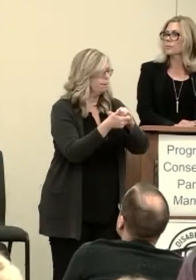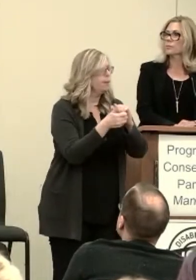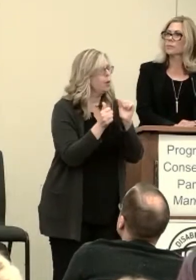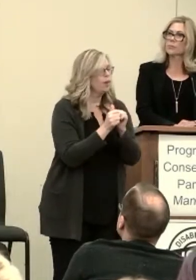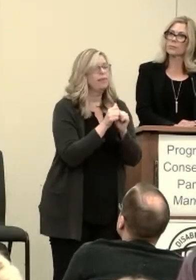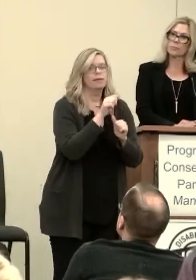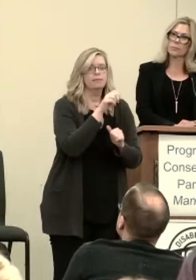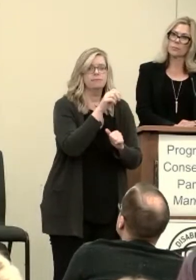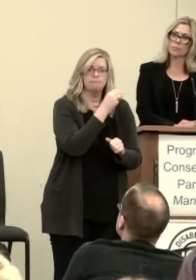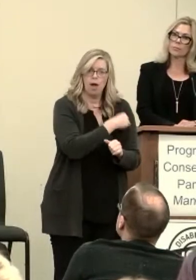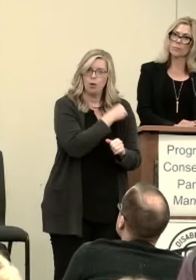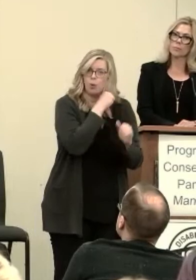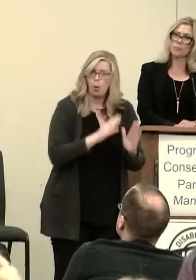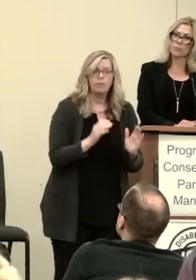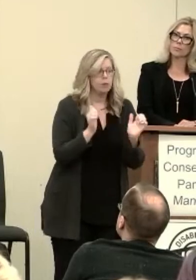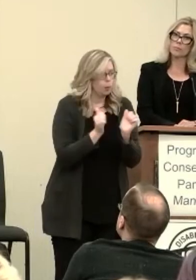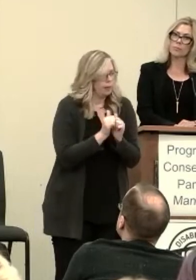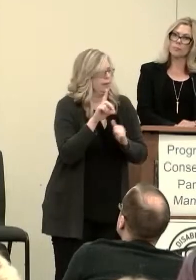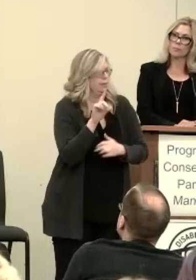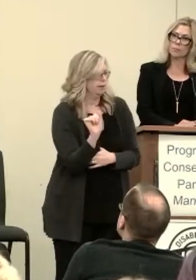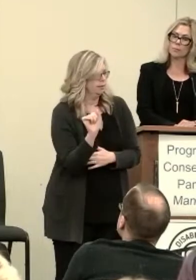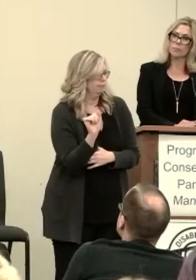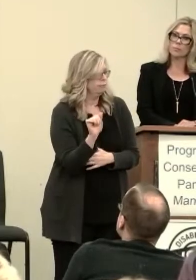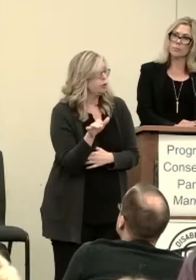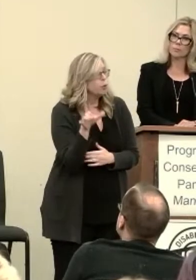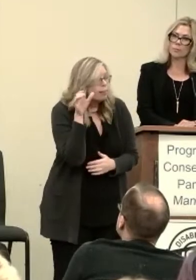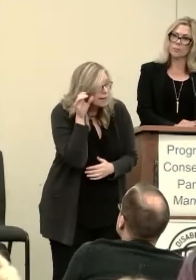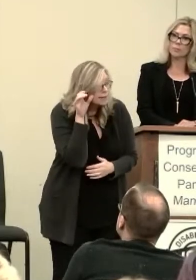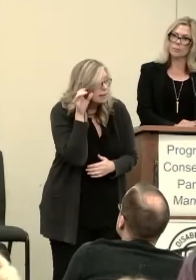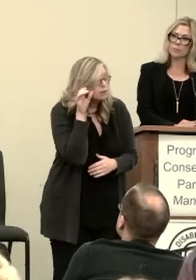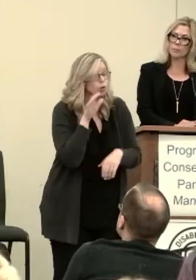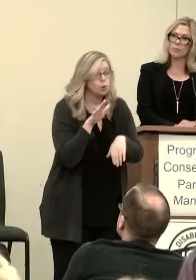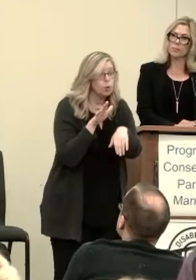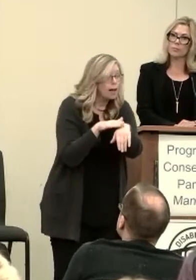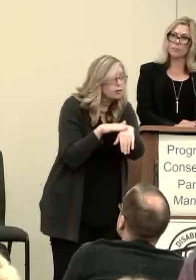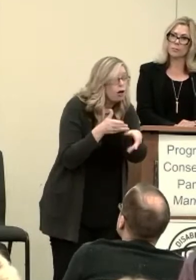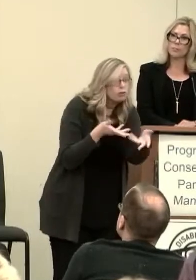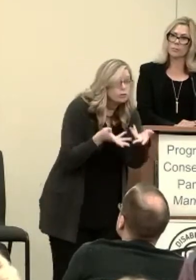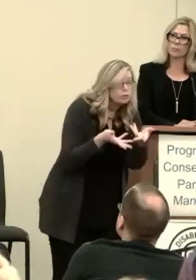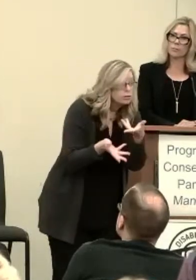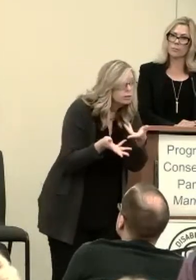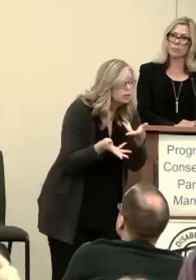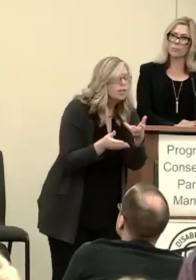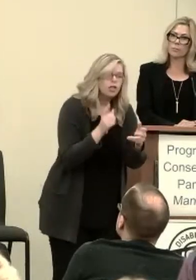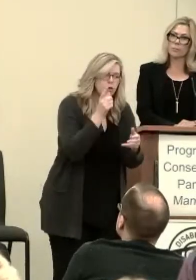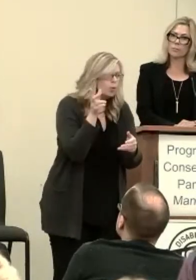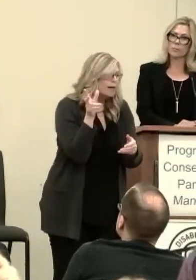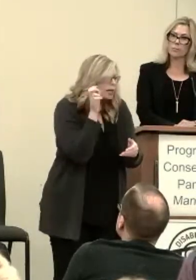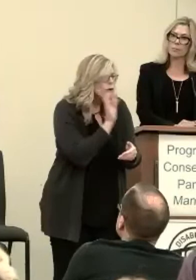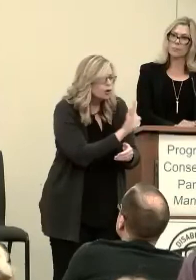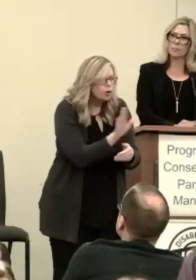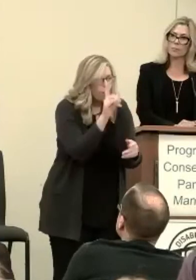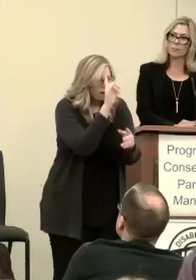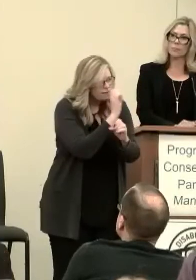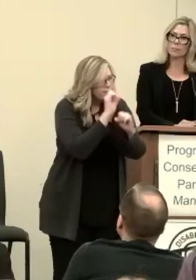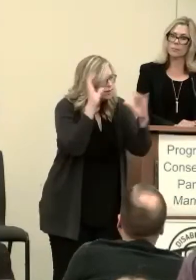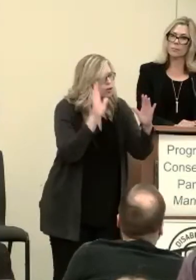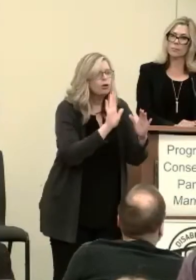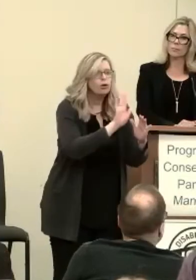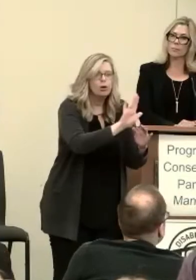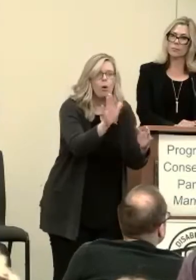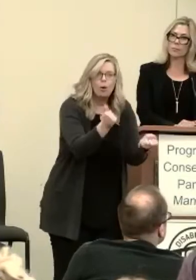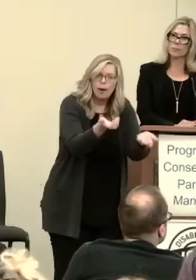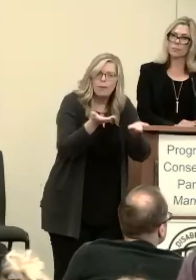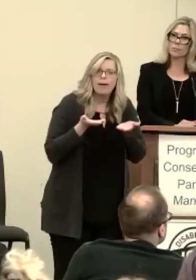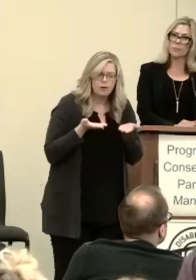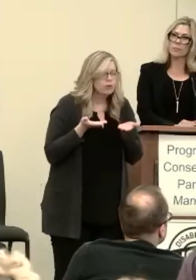with disabilities, to listen, to consult, to hear your vision and your recommendations, and certainly to act on the needs